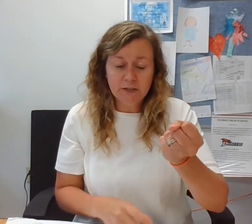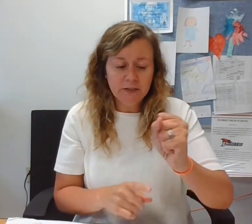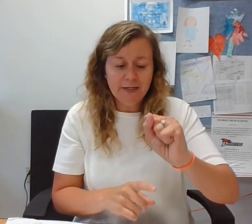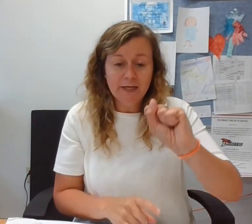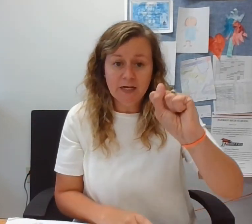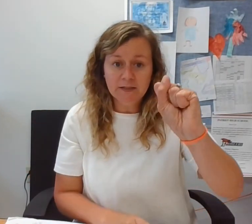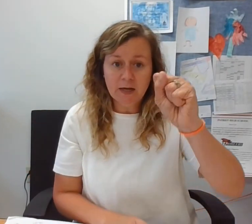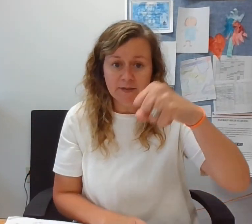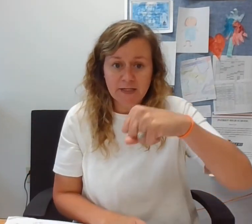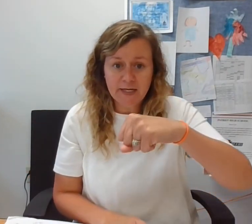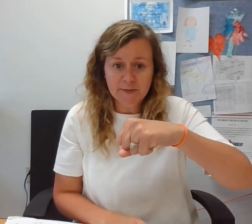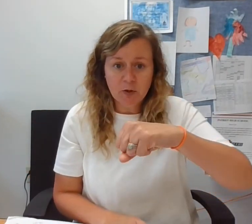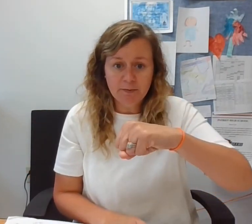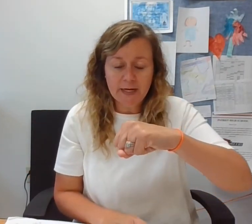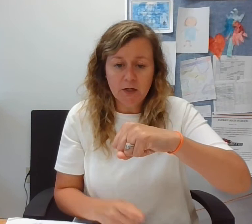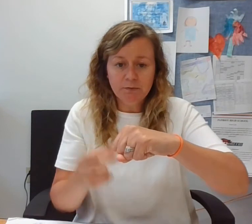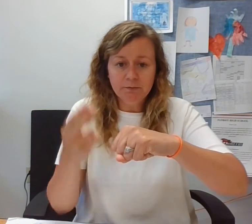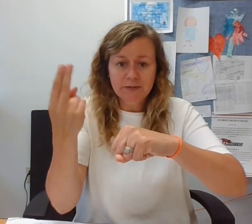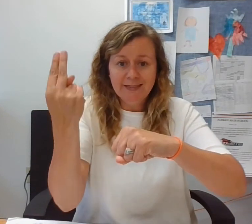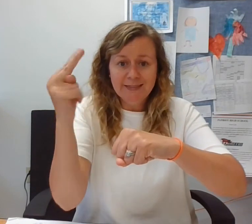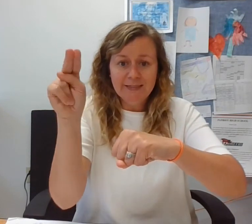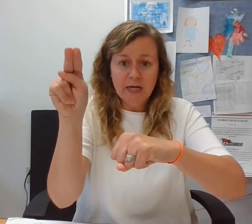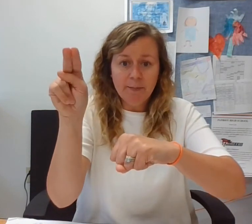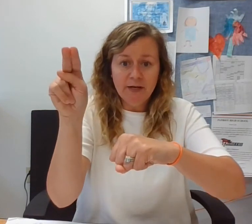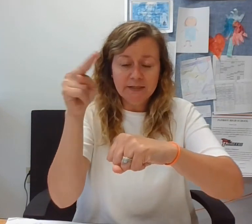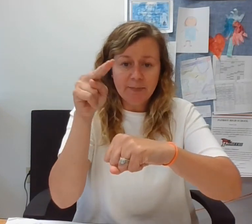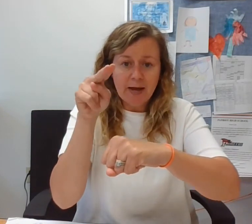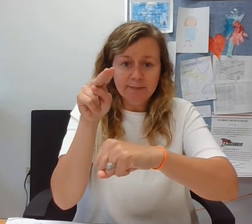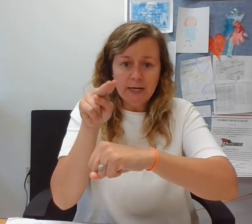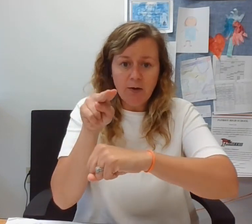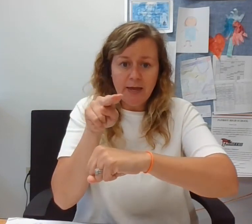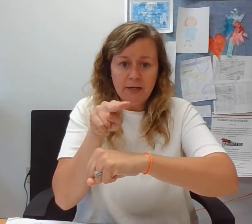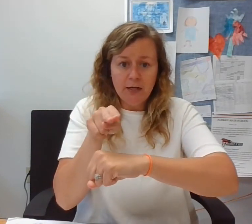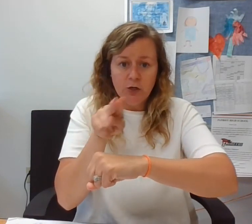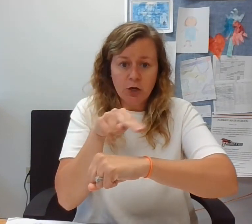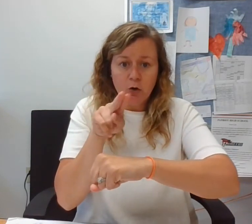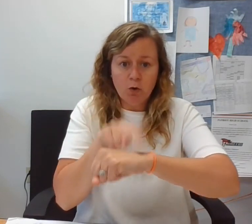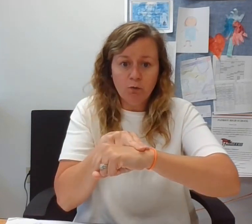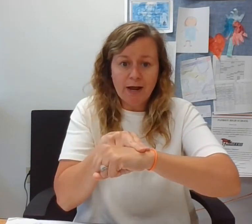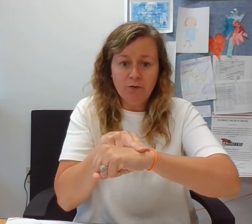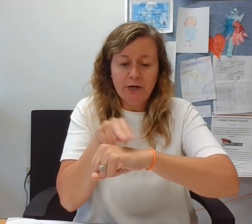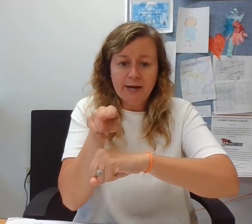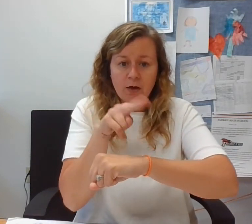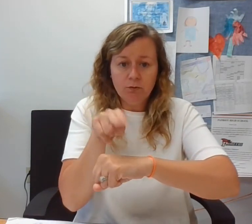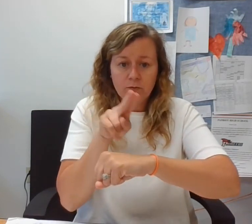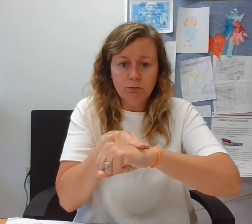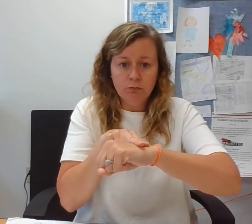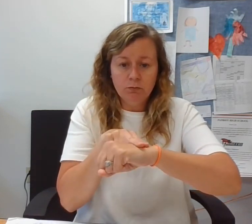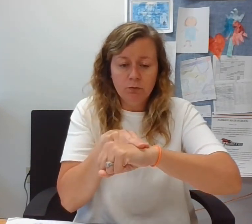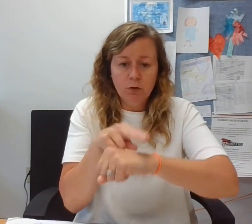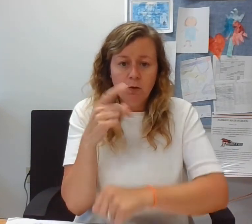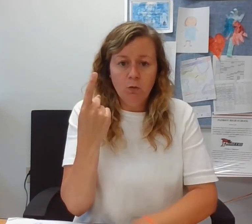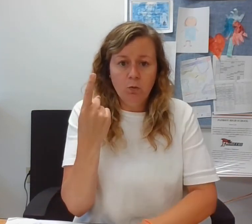Nation, non-dom is an S palm down. Dominant is a popped out N, and you're going to go around and down.